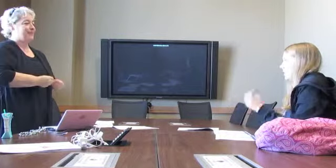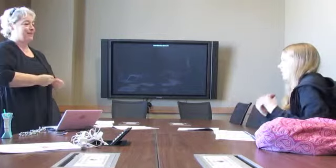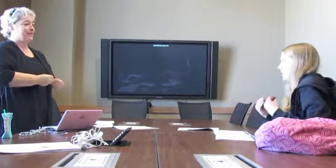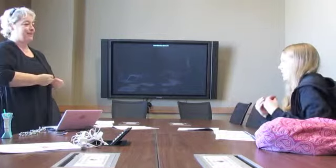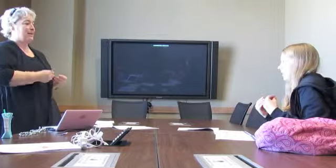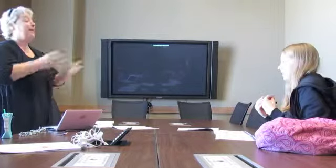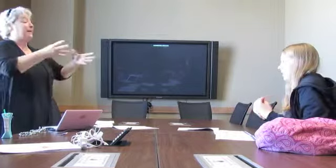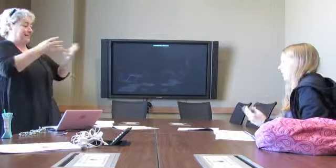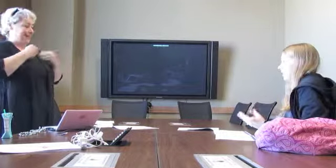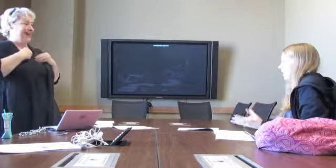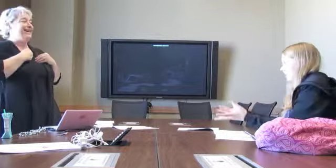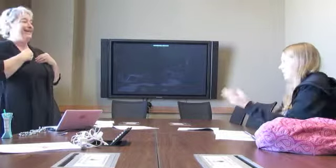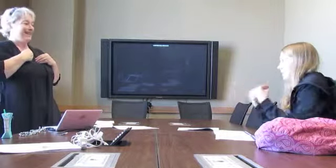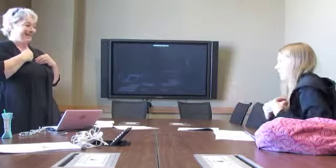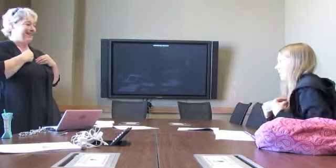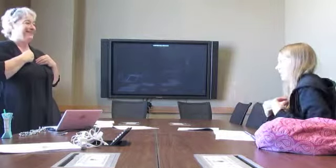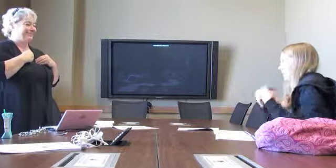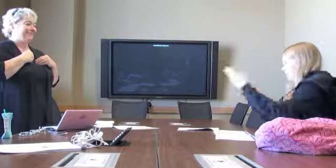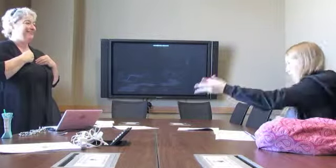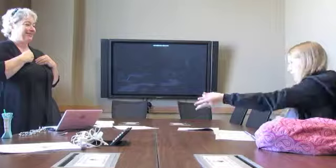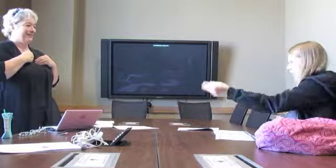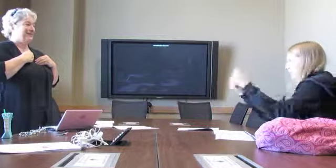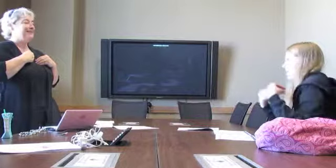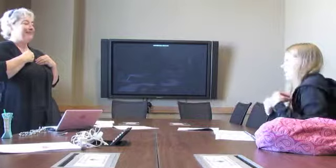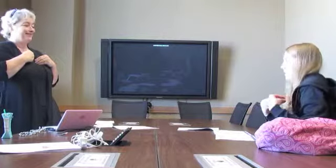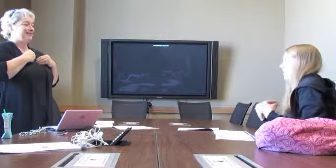take? Take. Is that give?